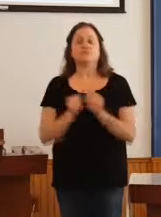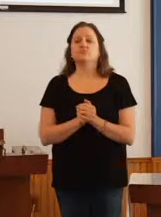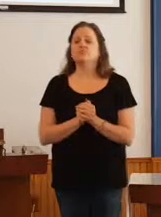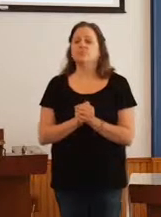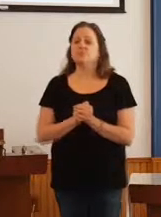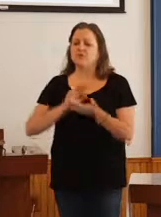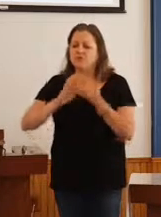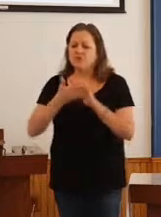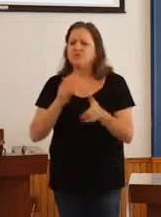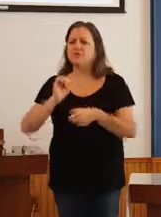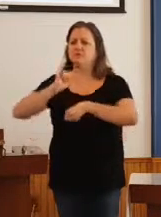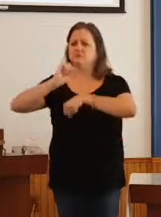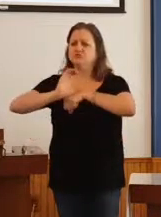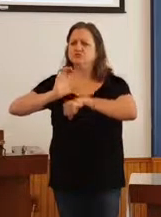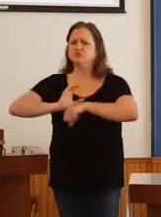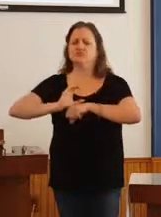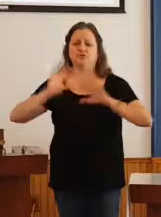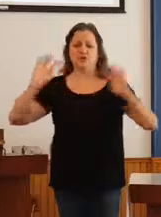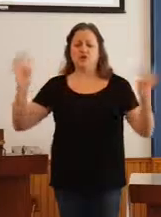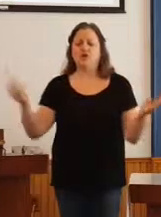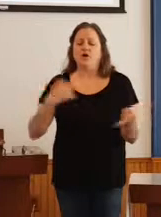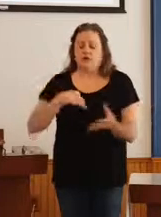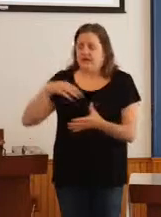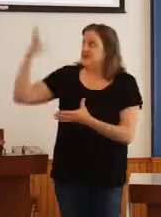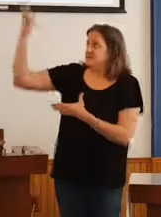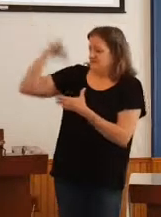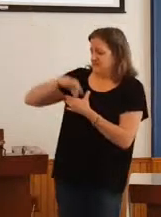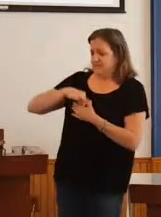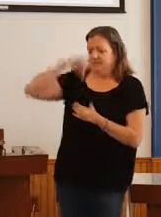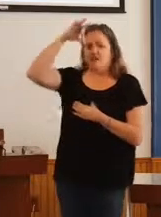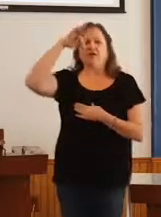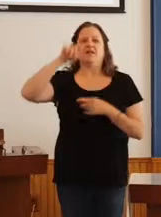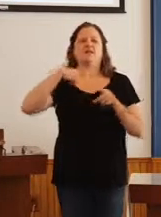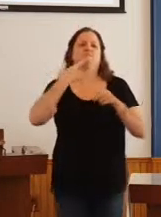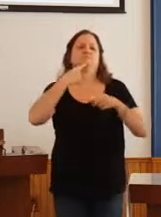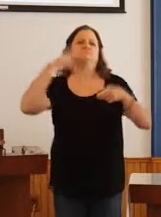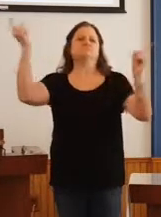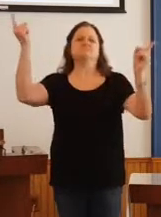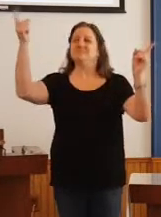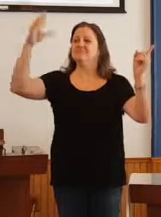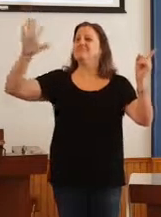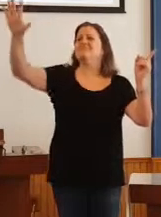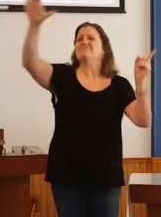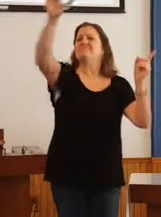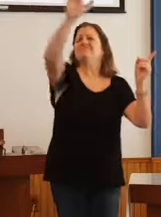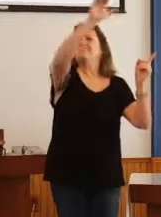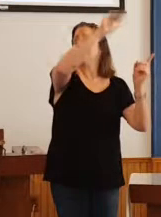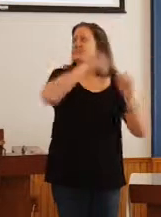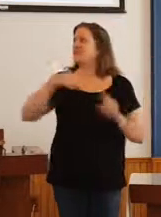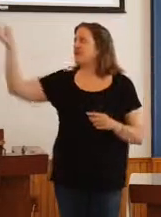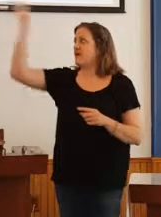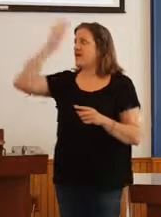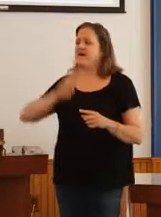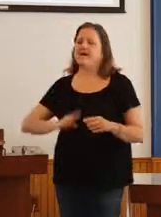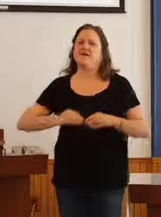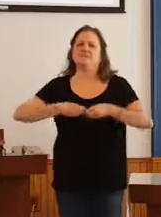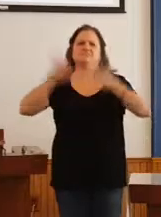together to be moved by the spirit to spread the good news of God. For there are many who do not know God's love.